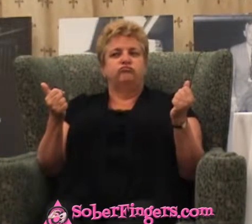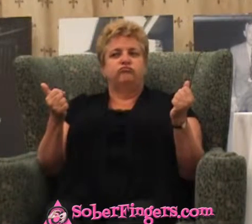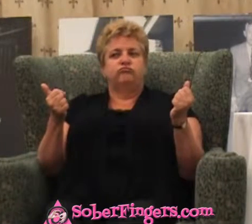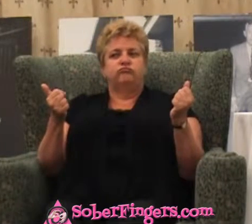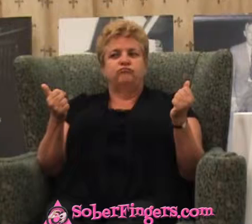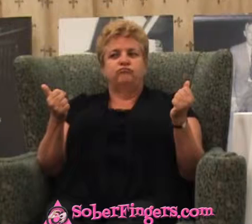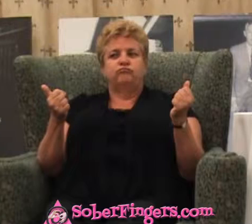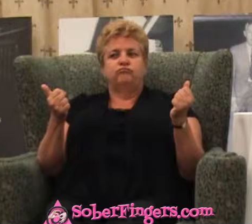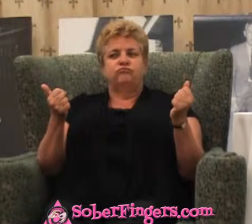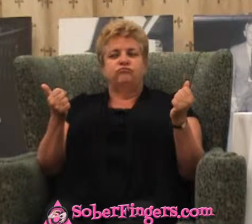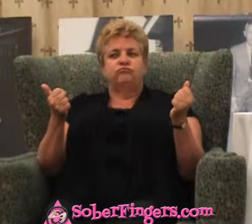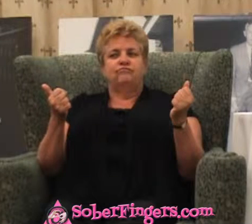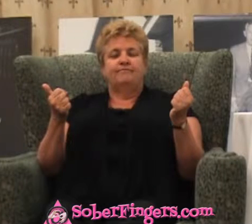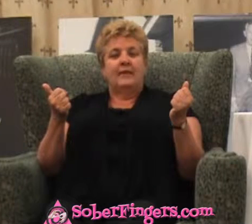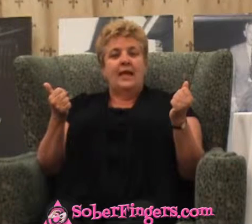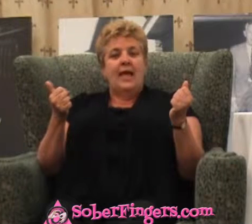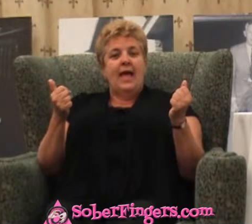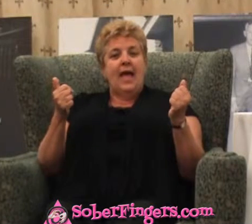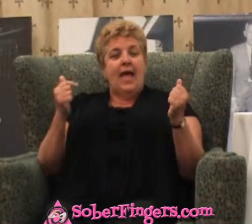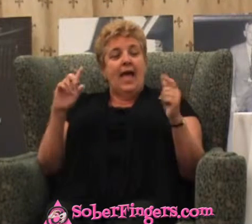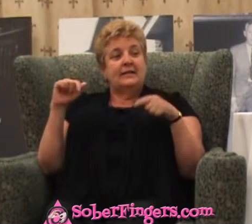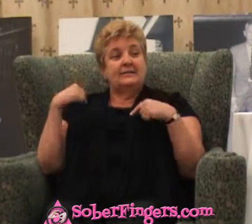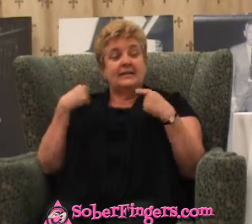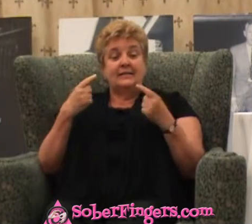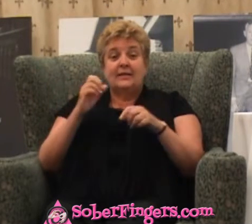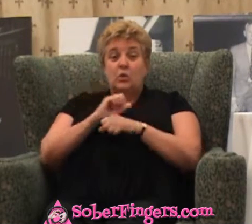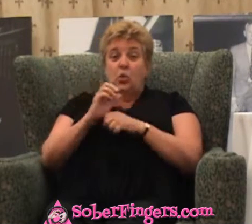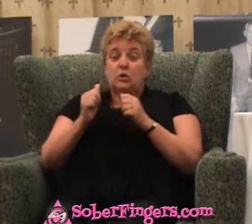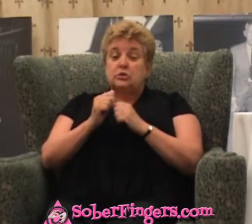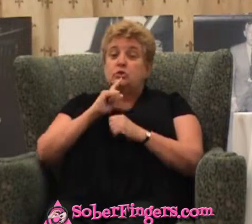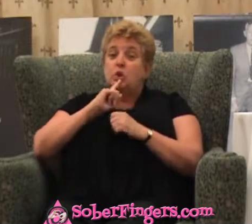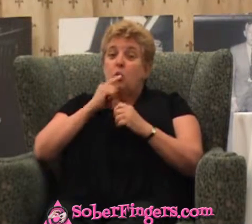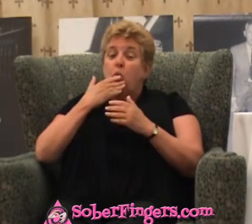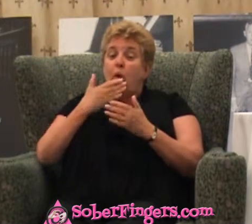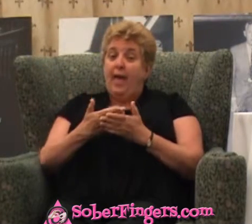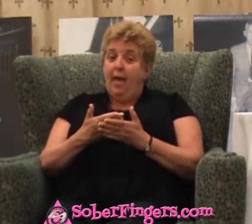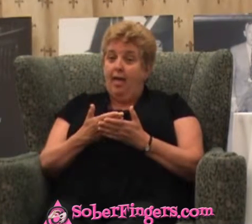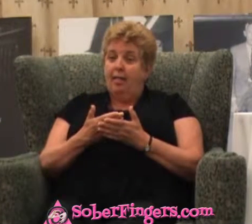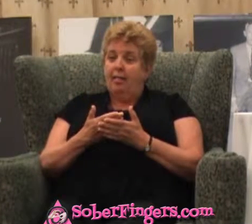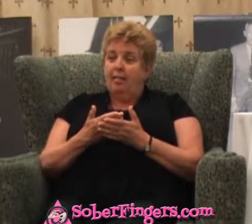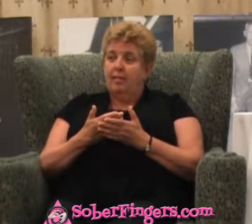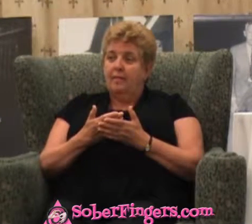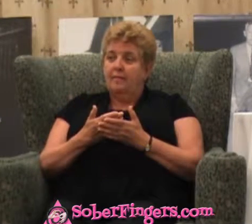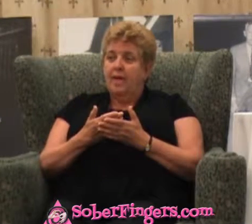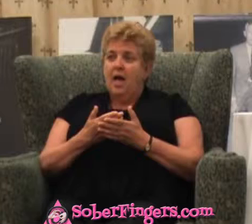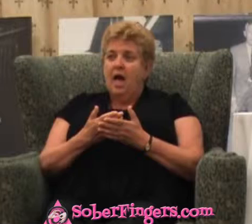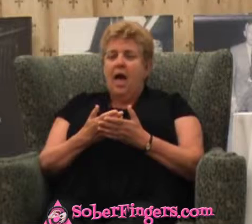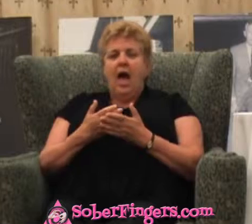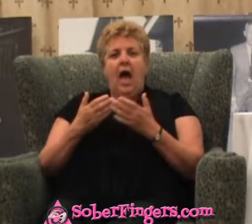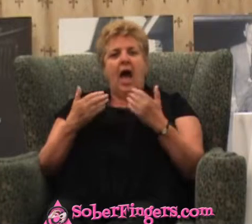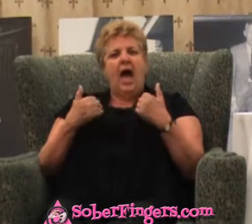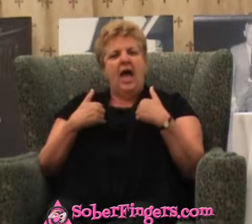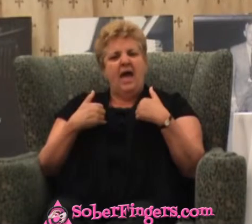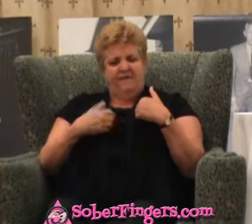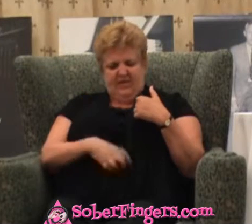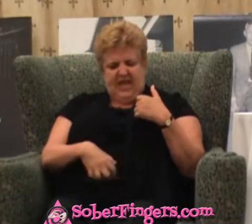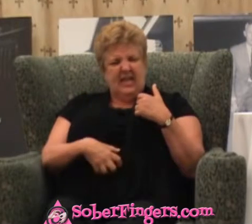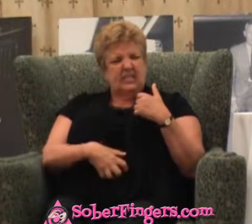And since it worked so well with grief, I've been having some digestive problem, a diagnosis I got 4 years ago, and they want